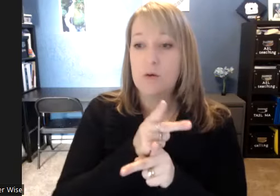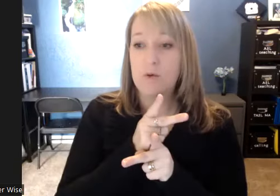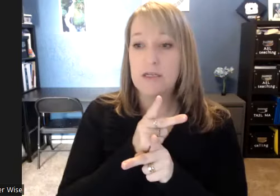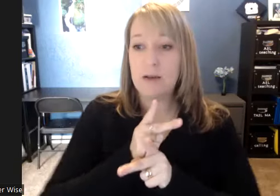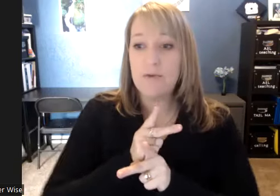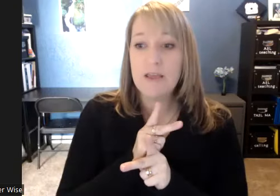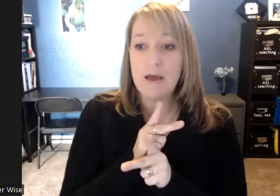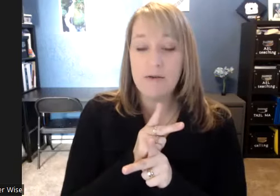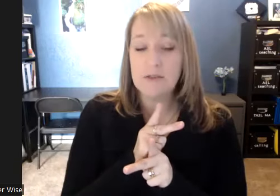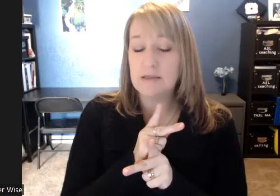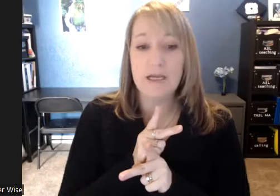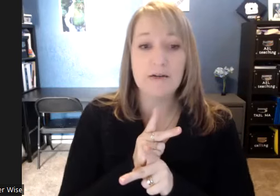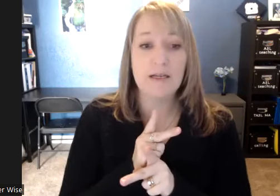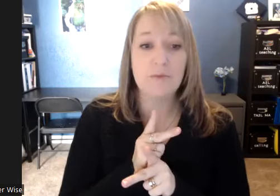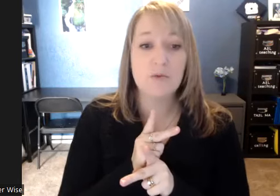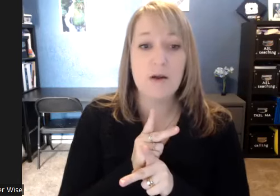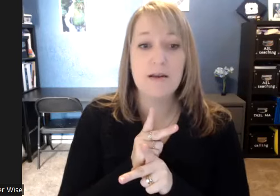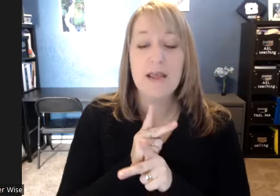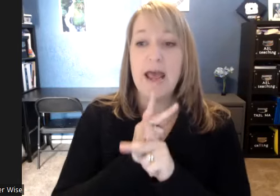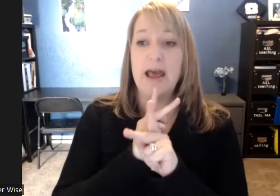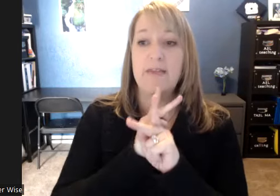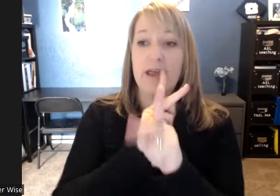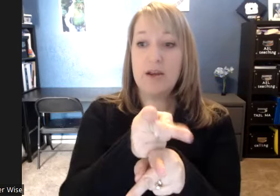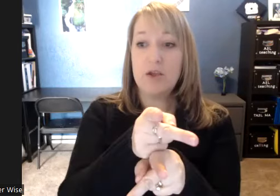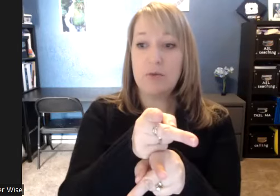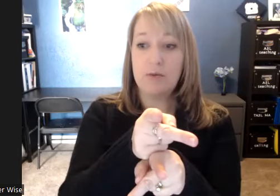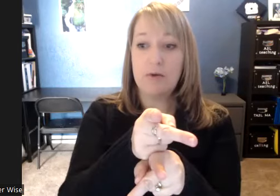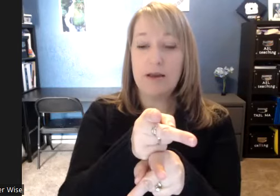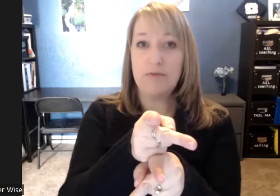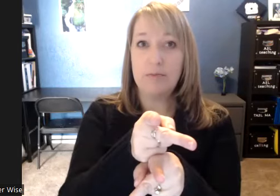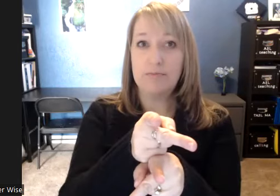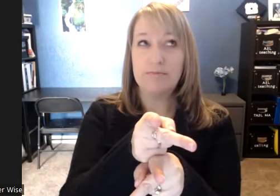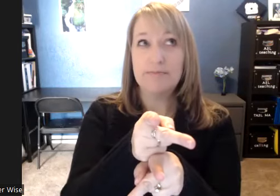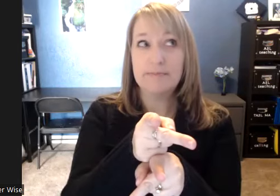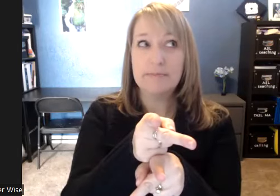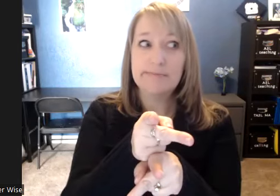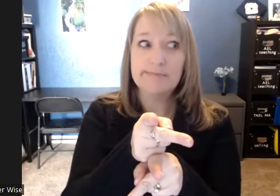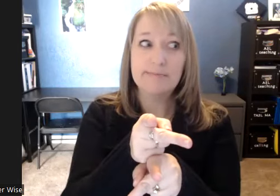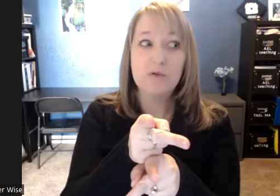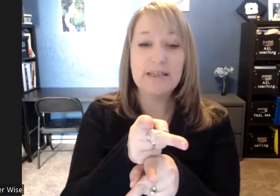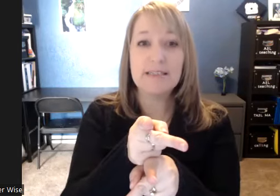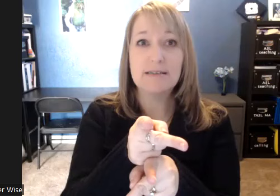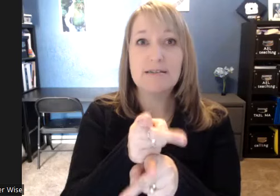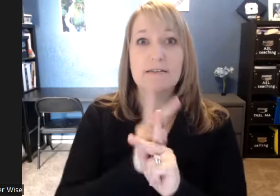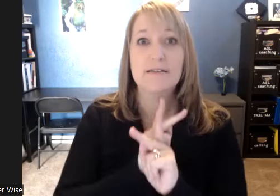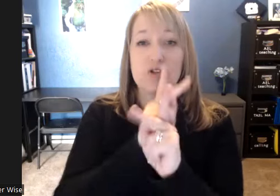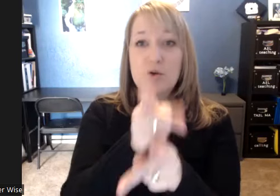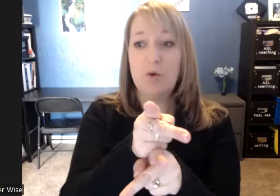one on top of the other, doesn't matter again which one, and then you kind of move it toward